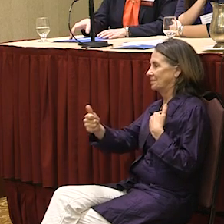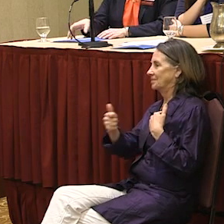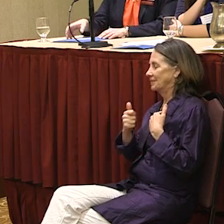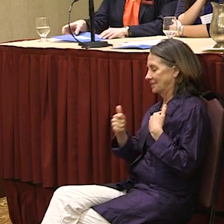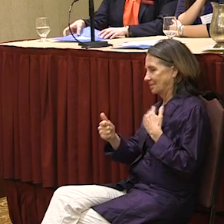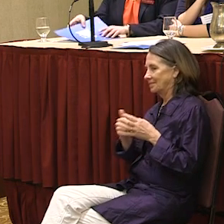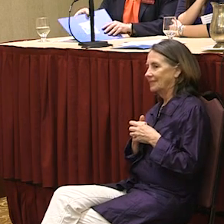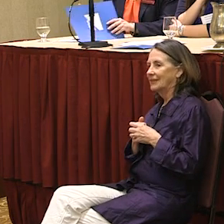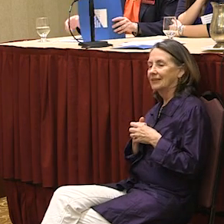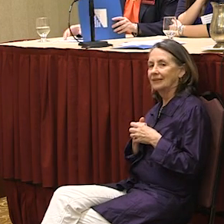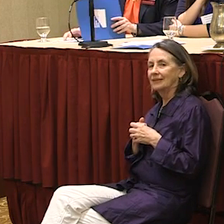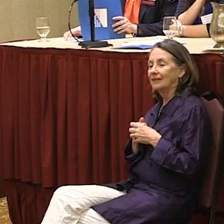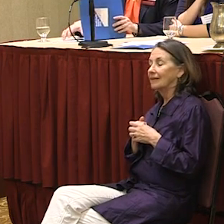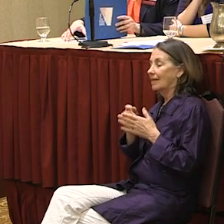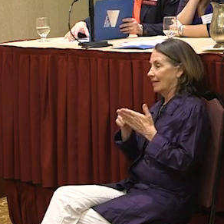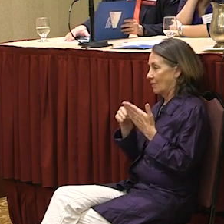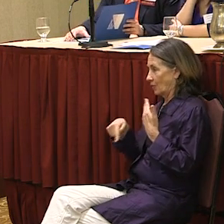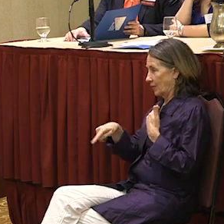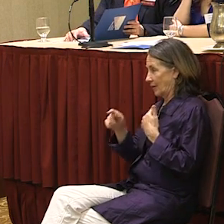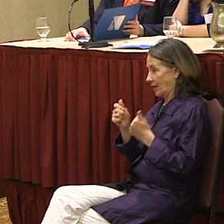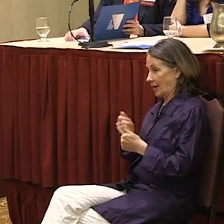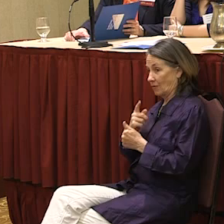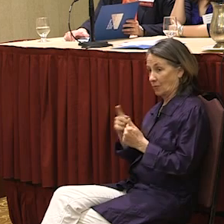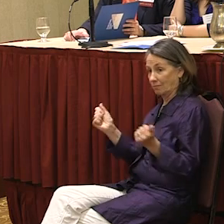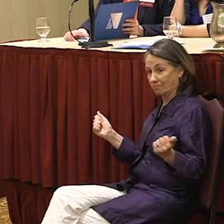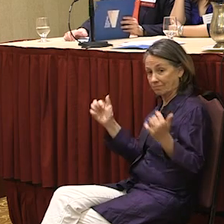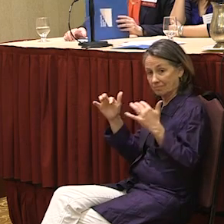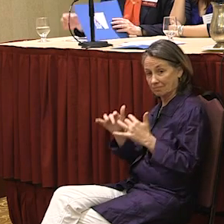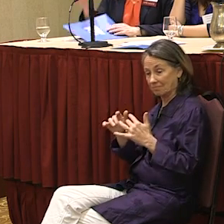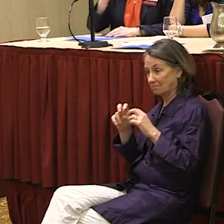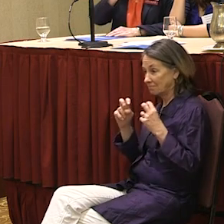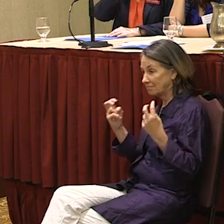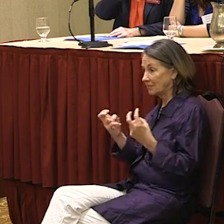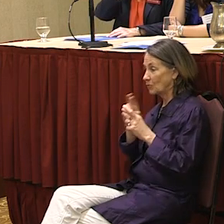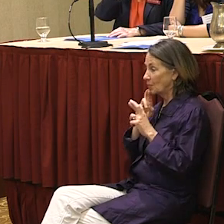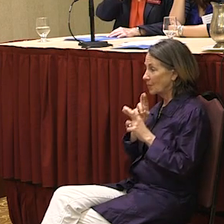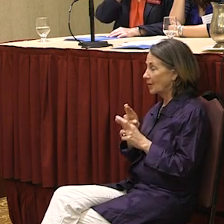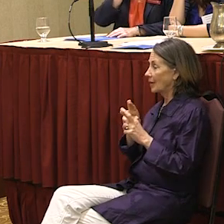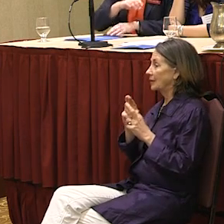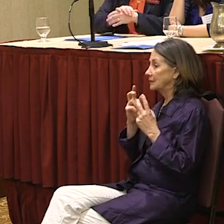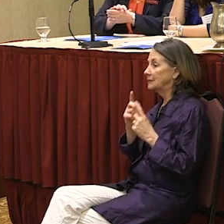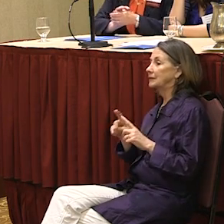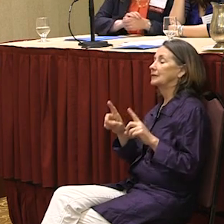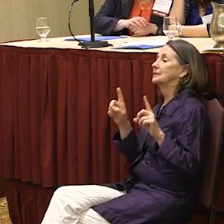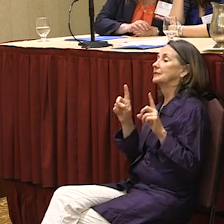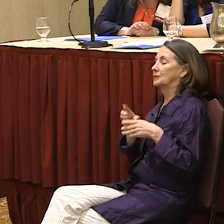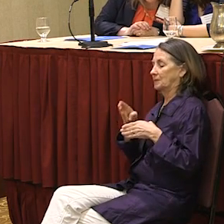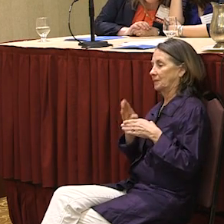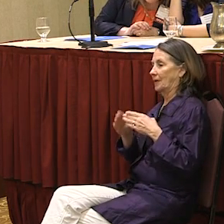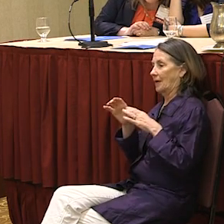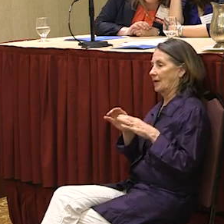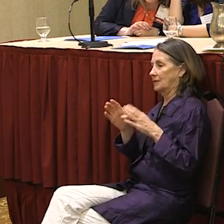sticking to it. So the following week, when everyone came back and everyone was reporting on how successful they were at completing their